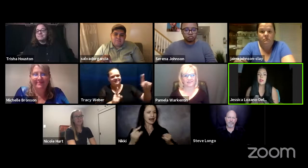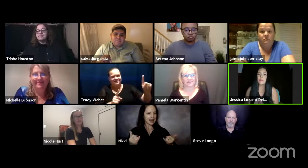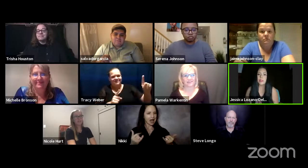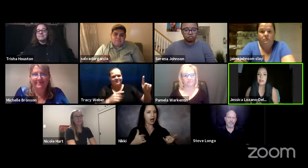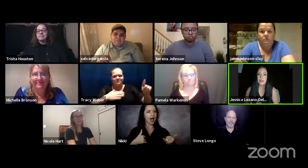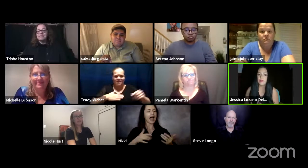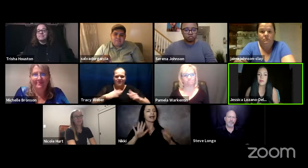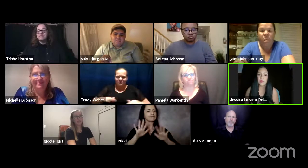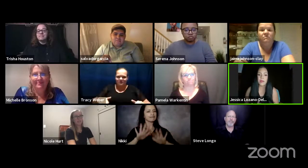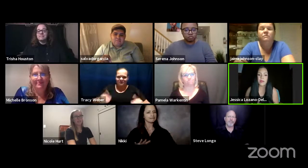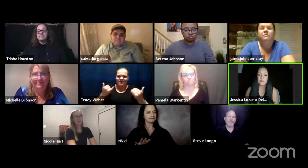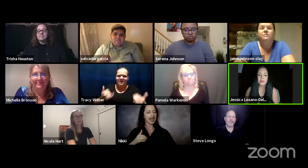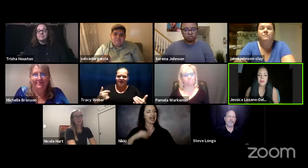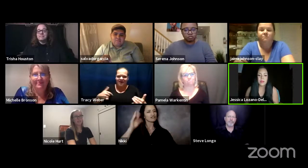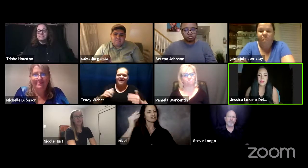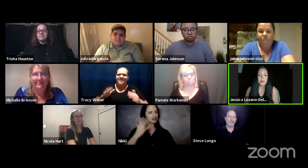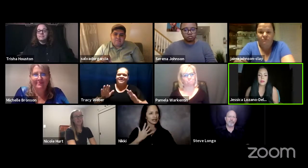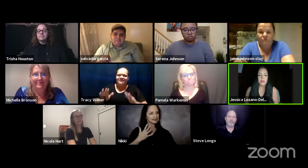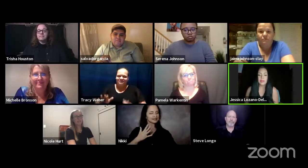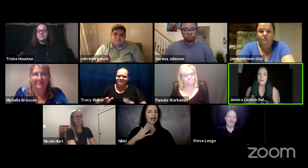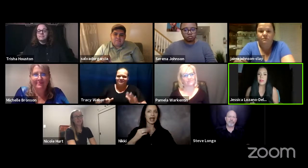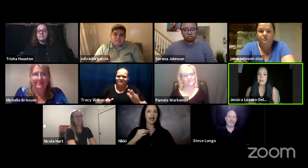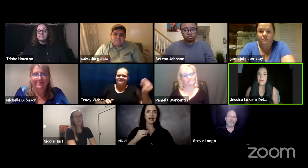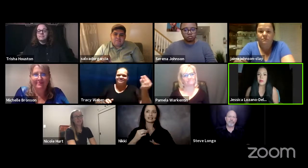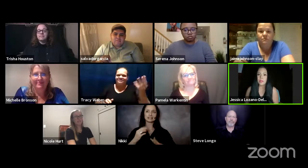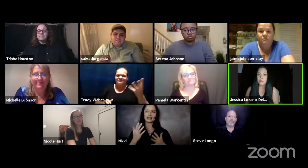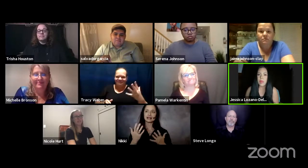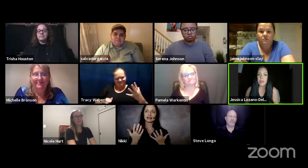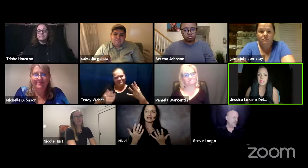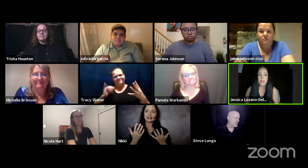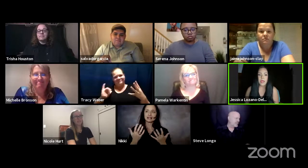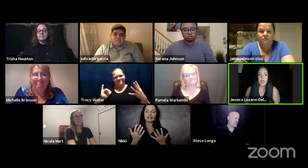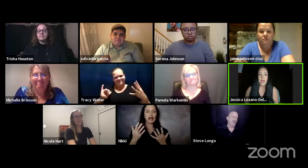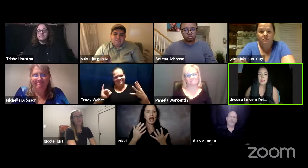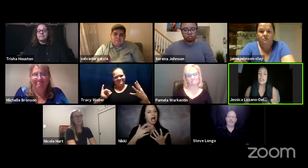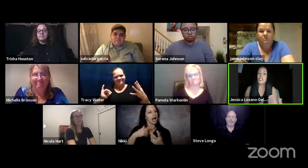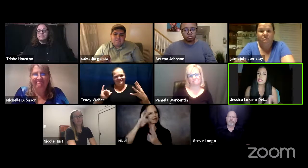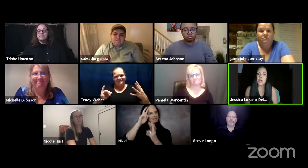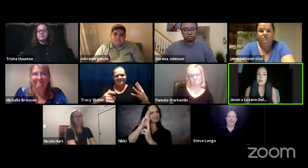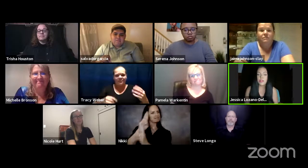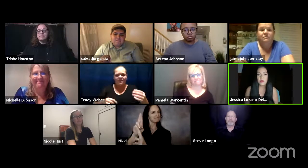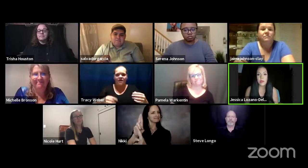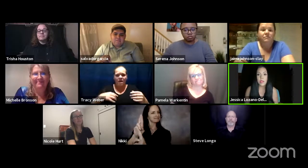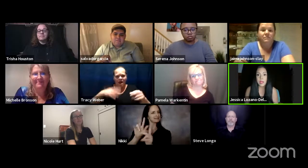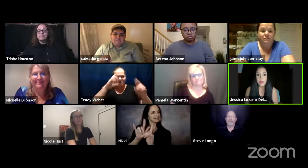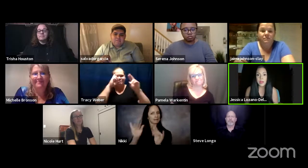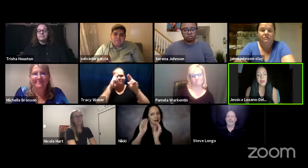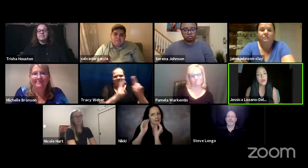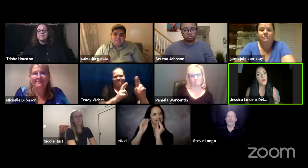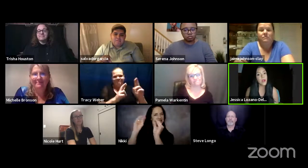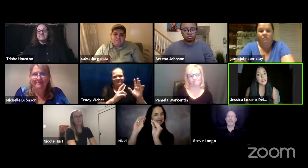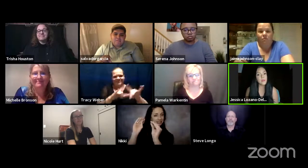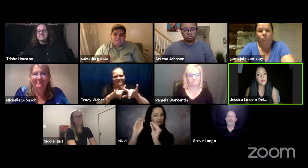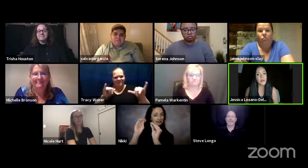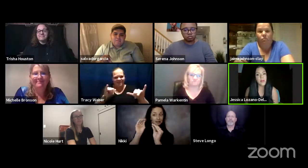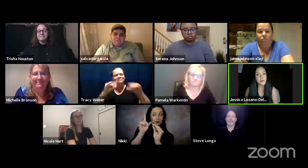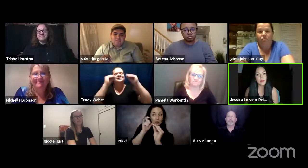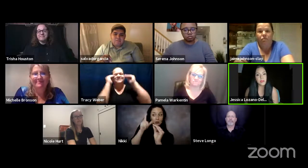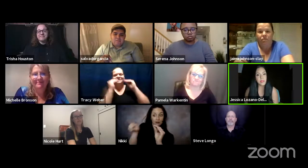carry myself with a different level of respect and teaching others who are hearing why it's important for them to learn